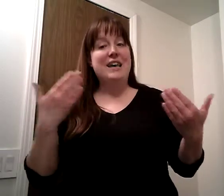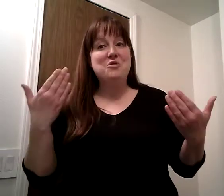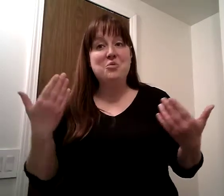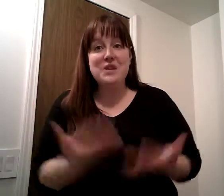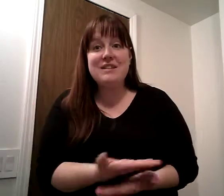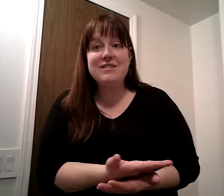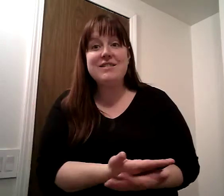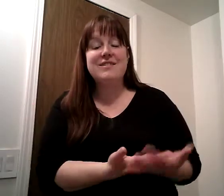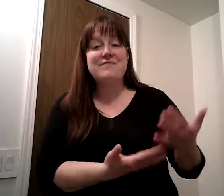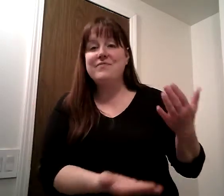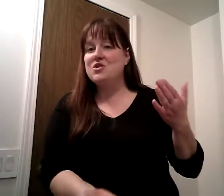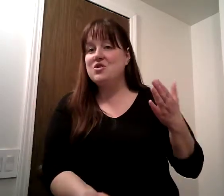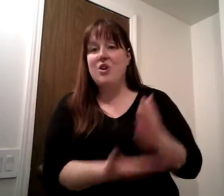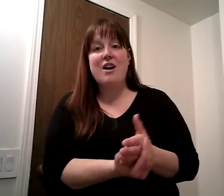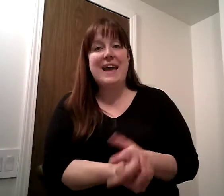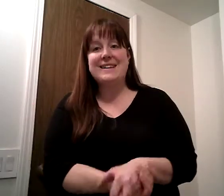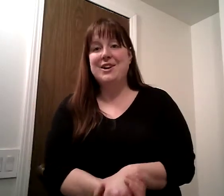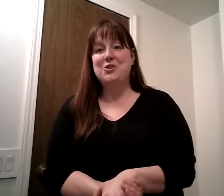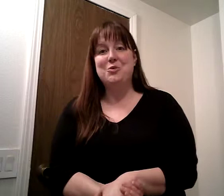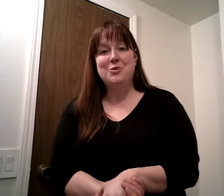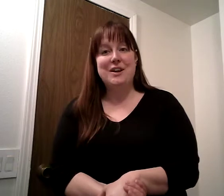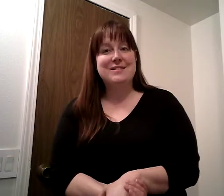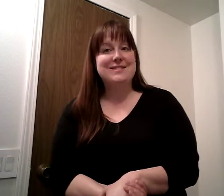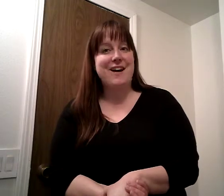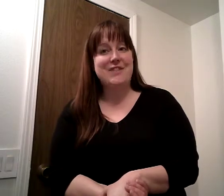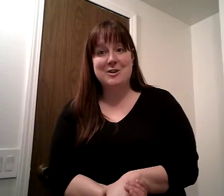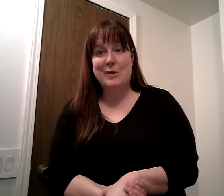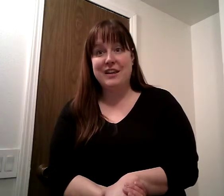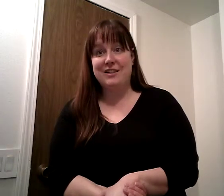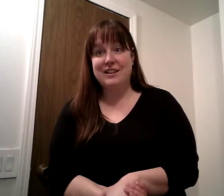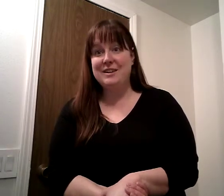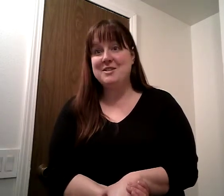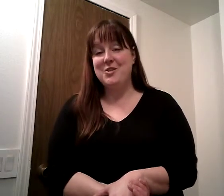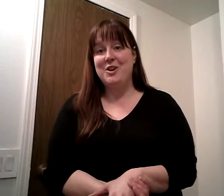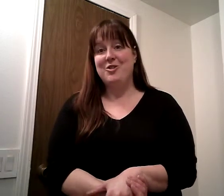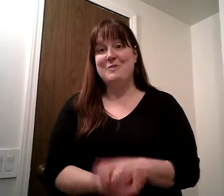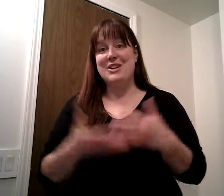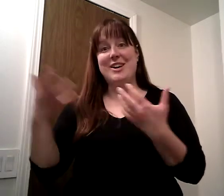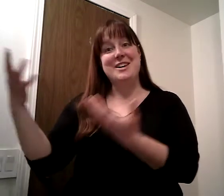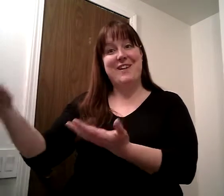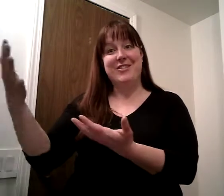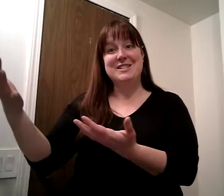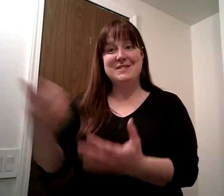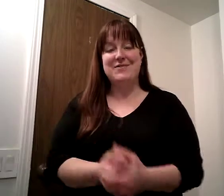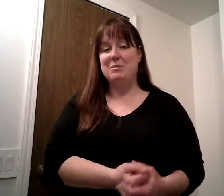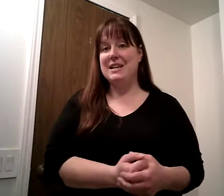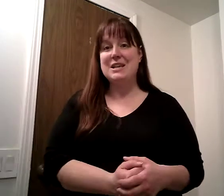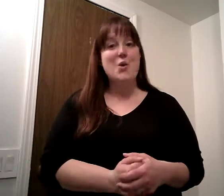in real strong ASL, you would want to fingerspell Galilee so that you could be talking about this specific place. We